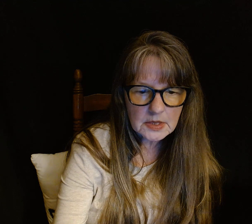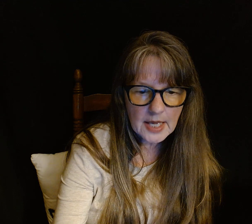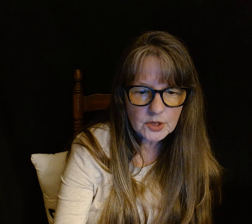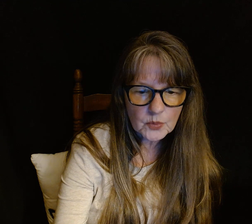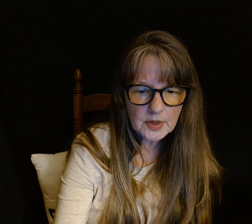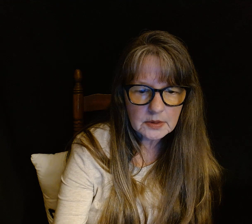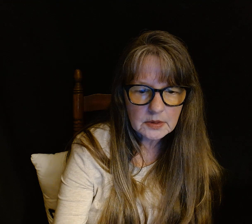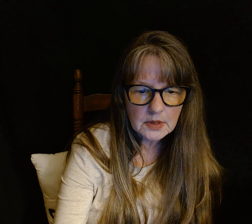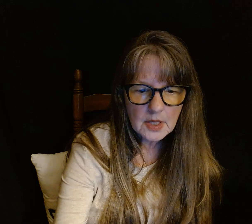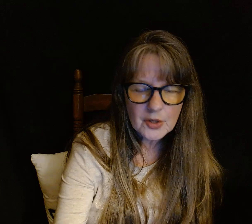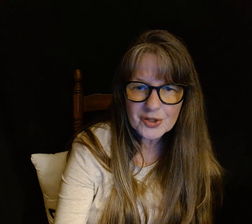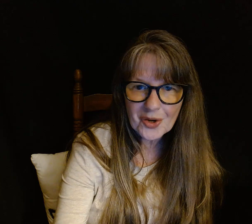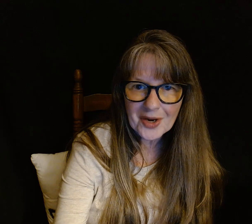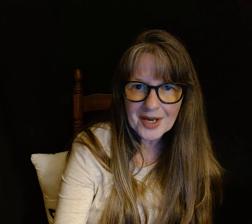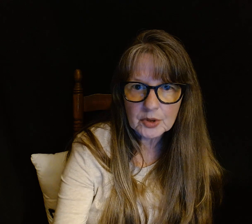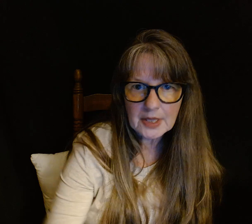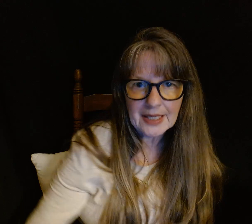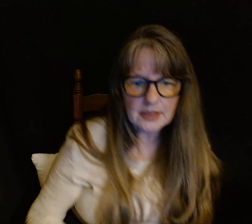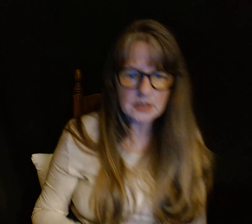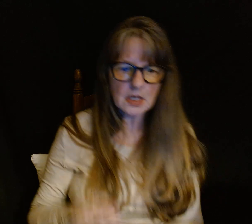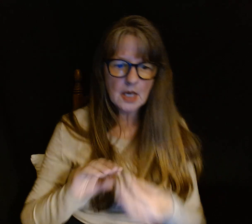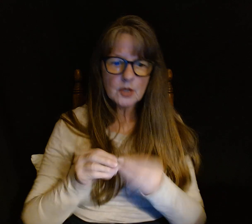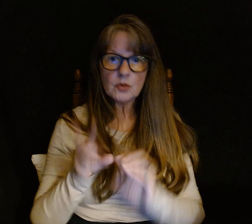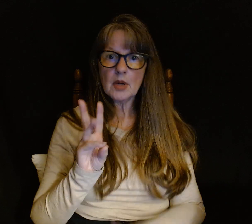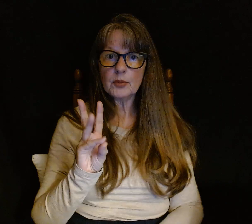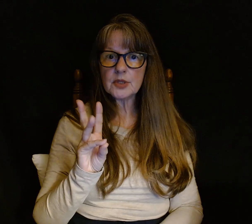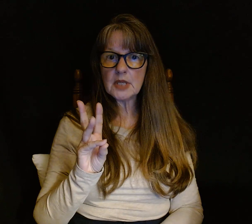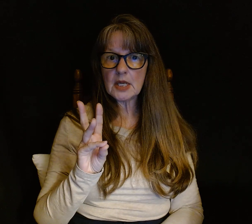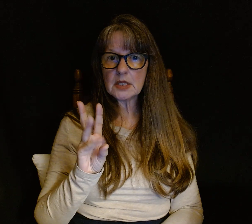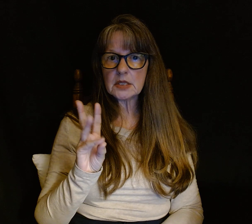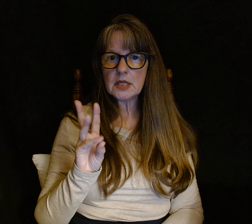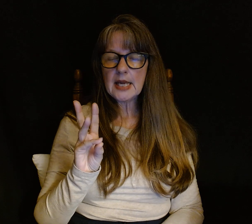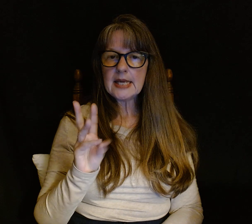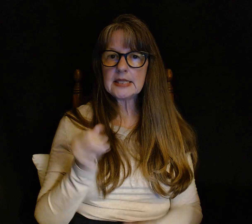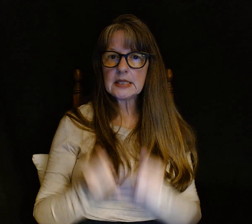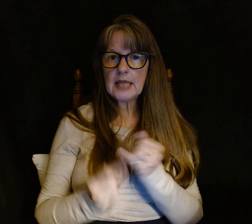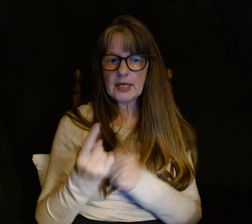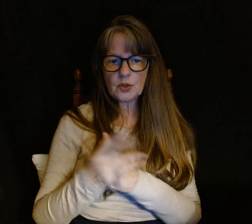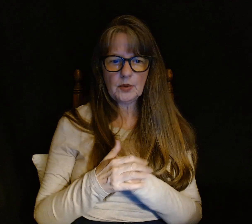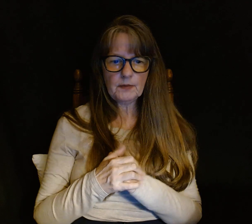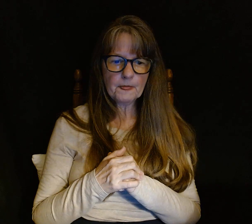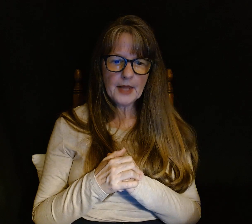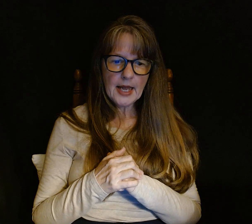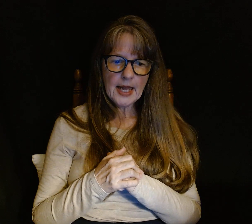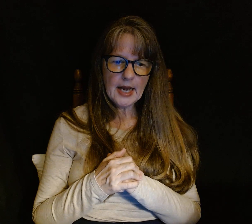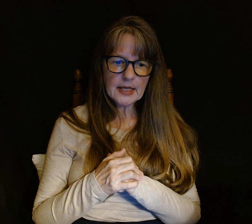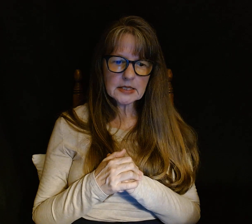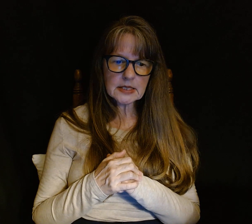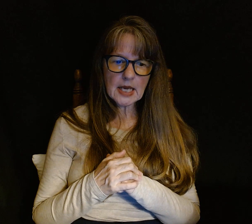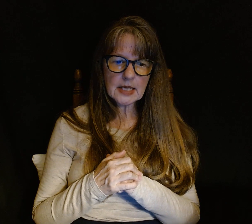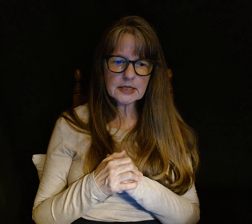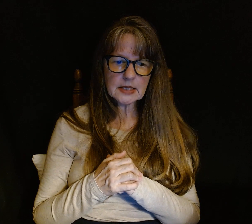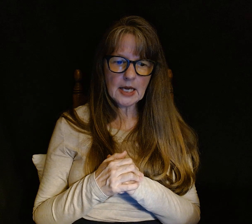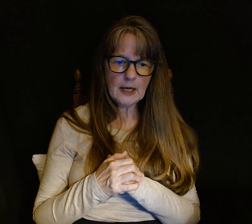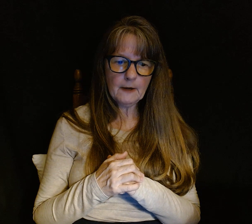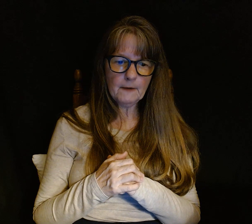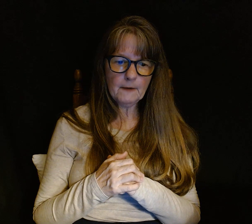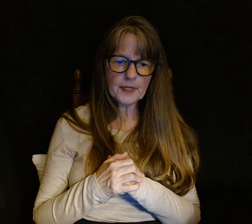last one. Sorry, I'm looking at this. So number 6 is the last one. And it says, like